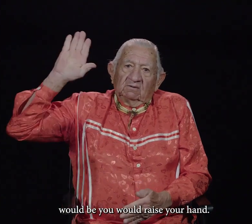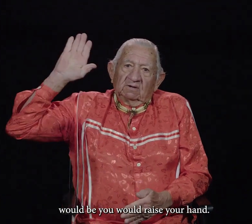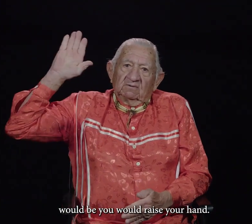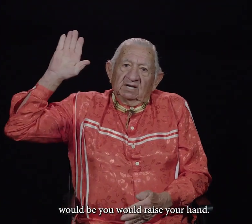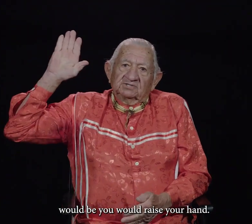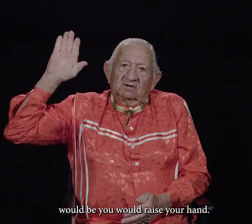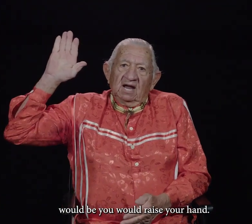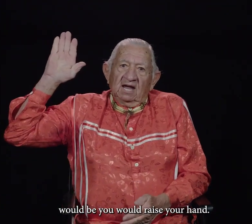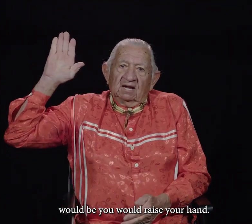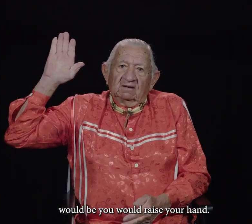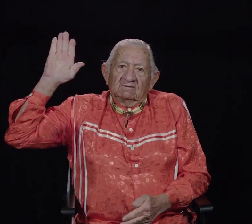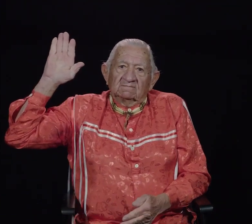would raise your hand.